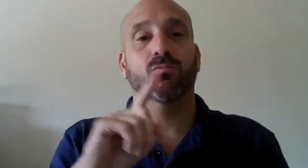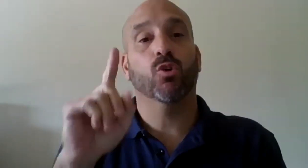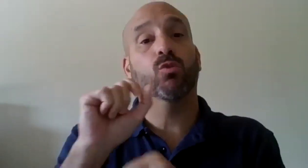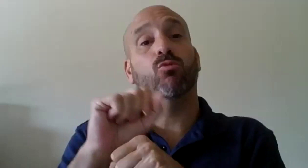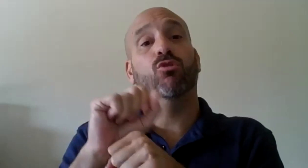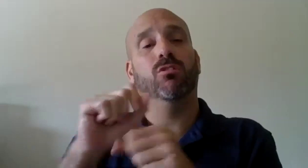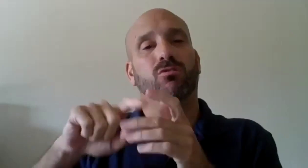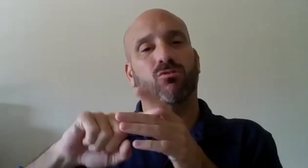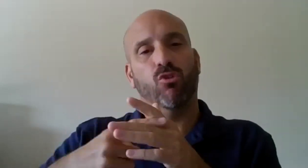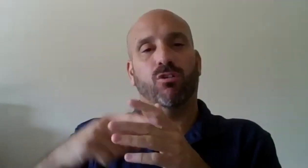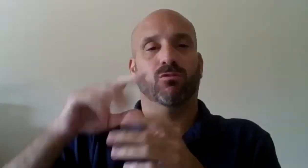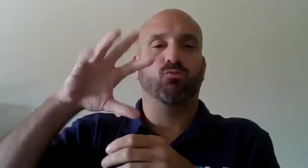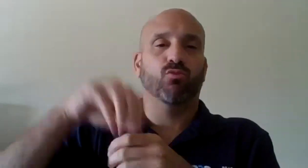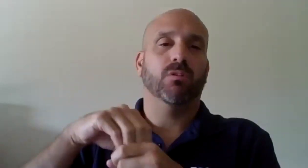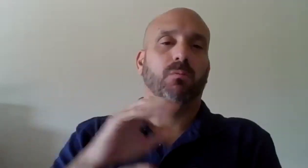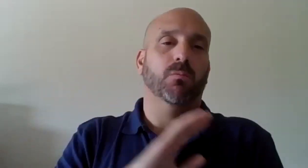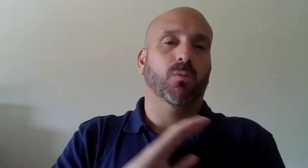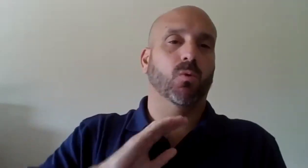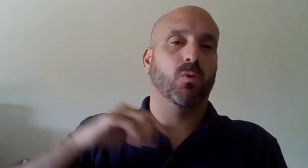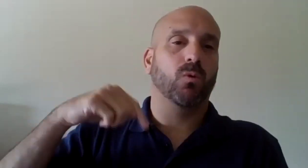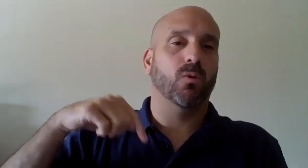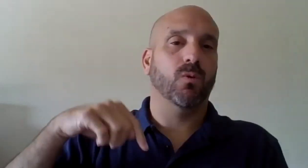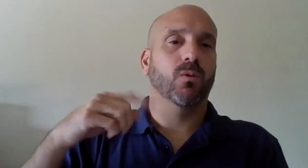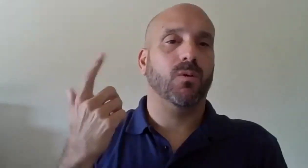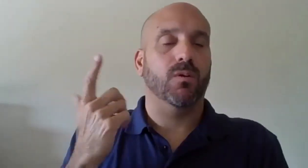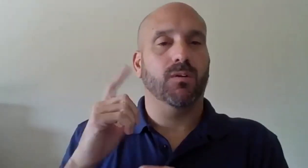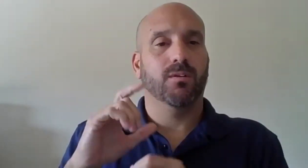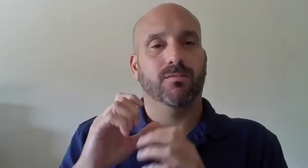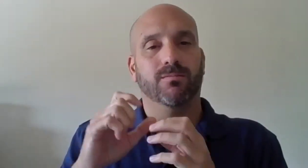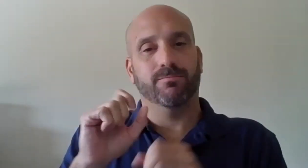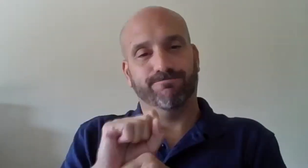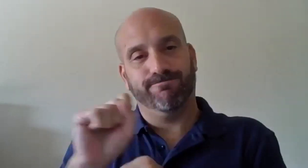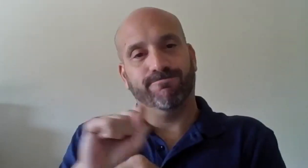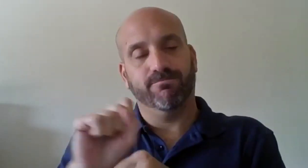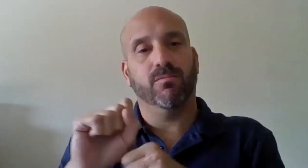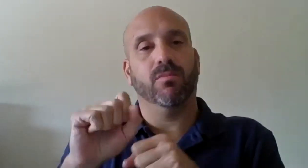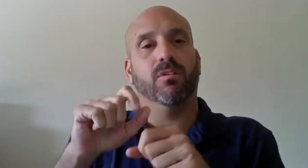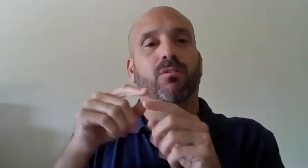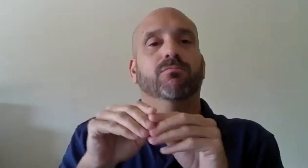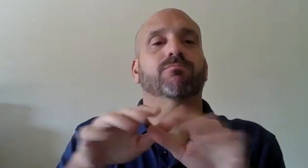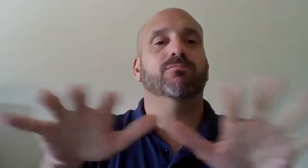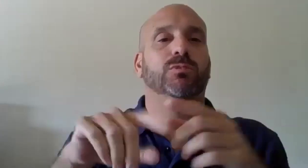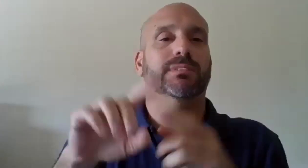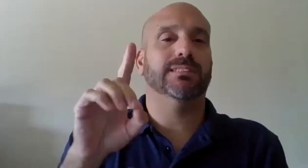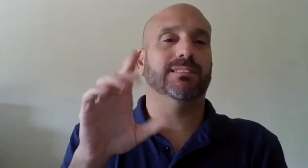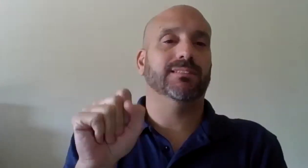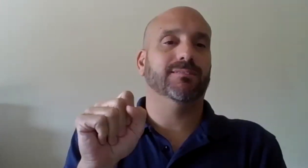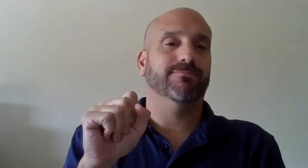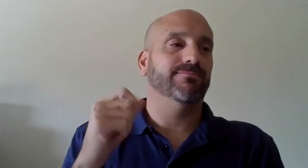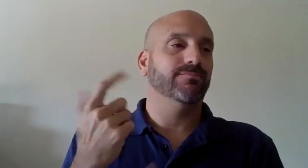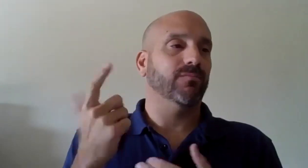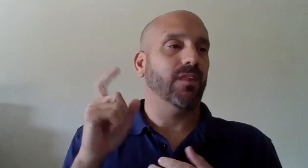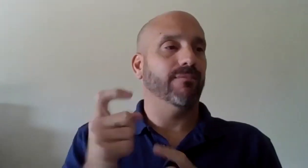very inspiring. This is what I mentioned at the beginning of the call as well. But the board, we are working hard to,